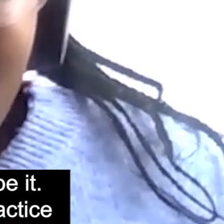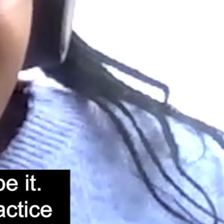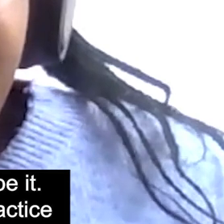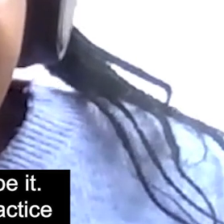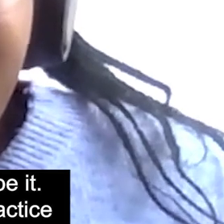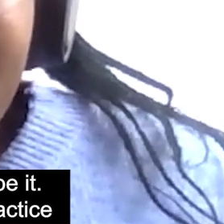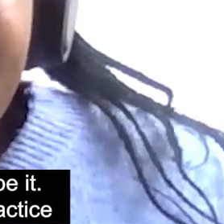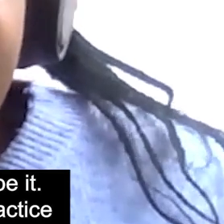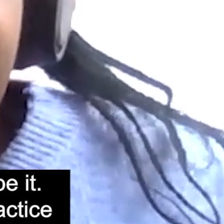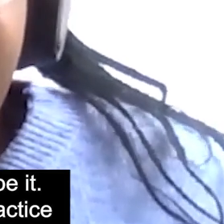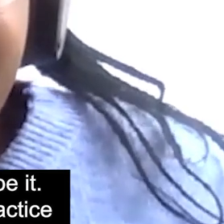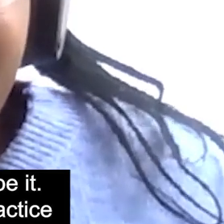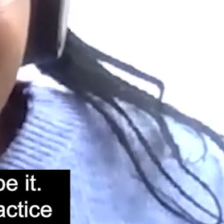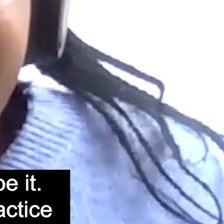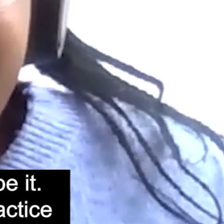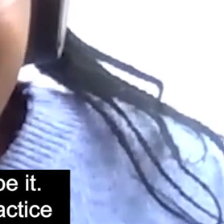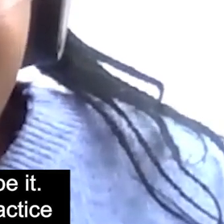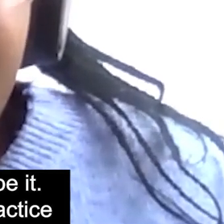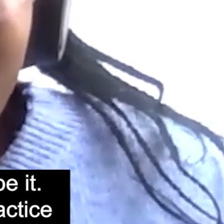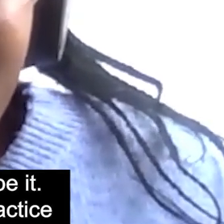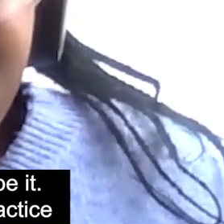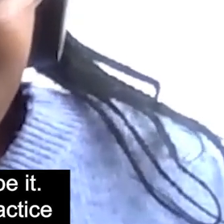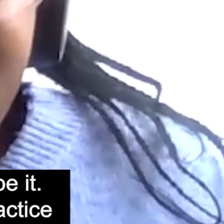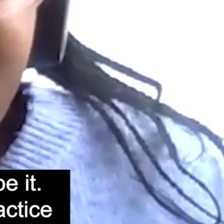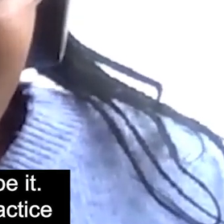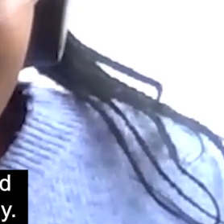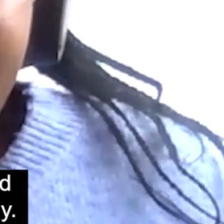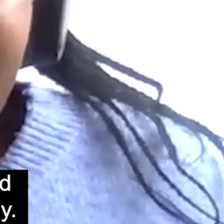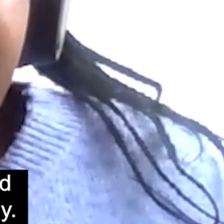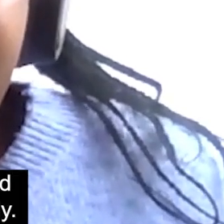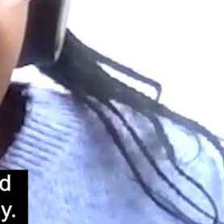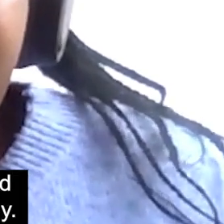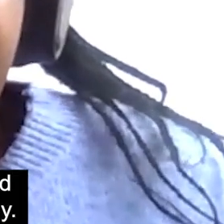There were small examples of inclusive